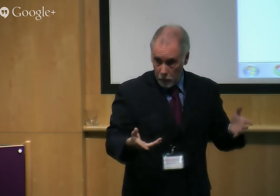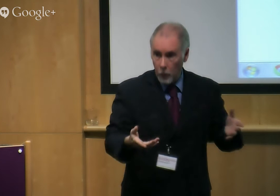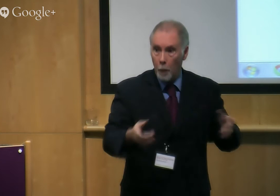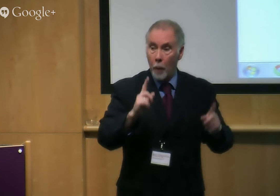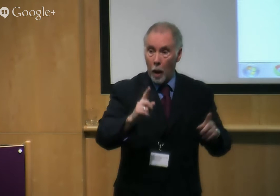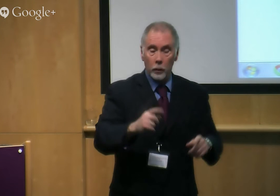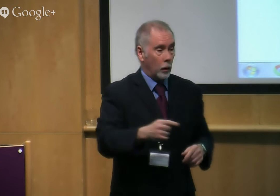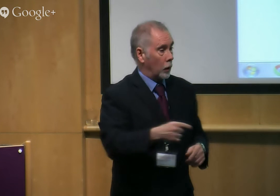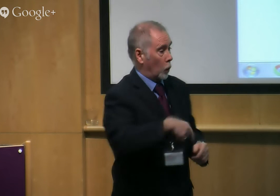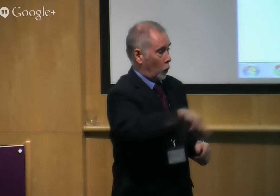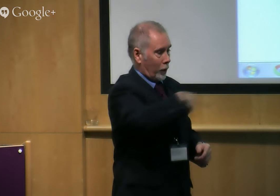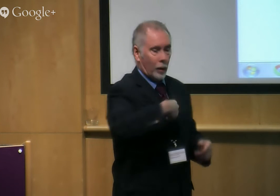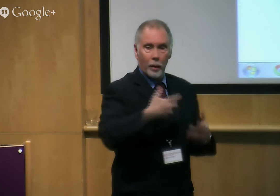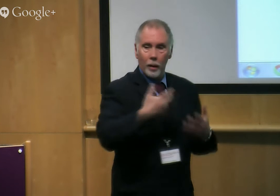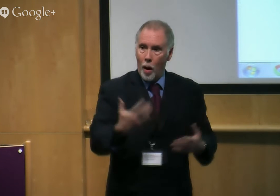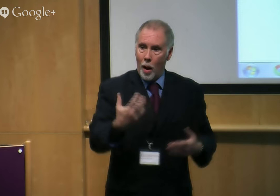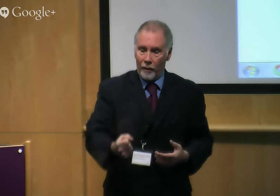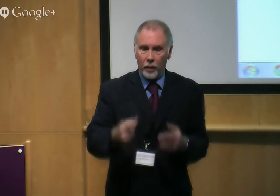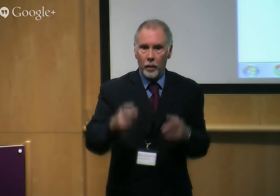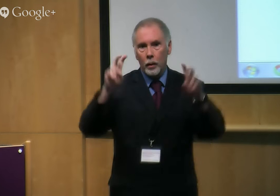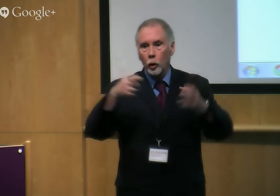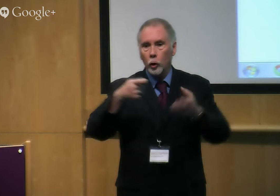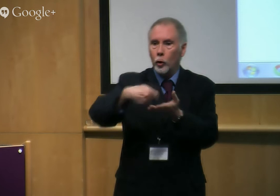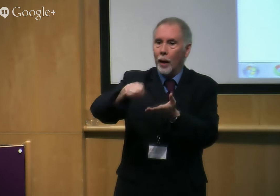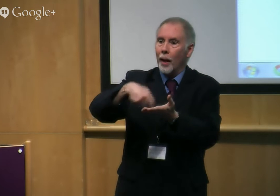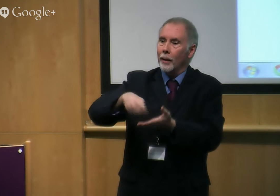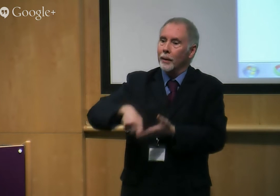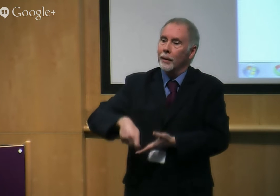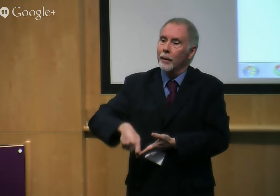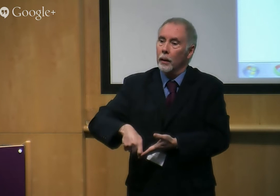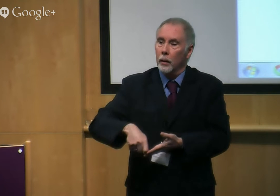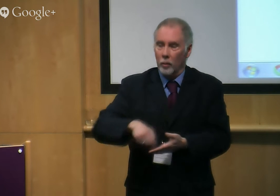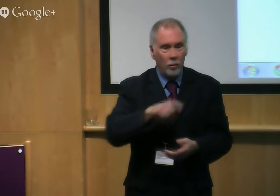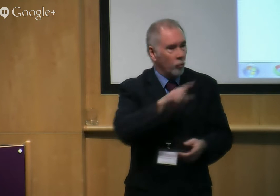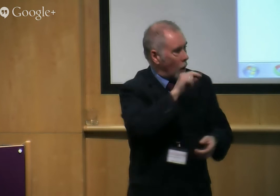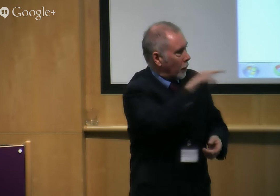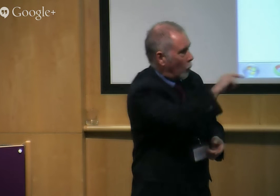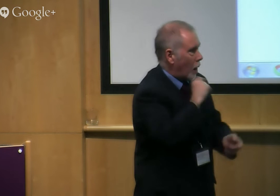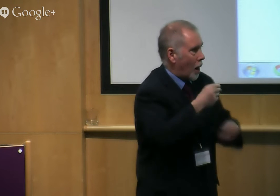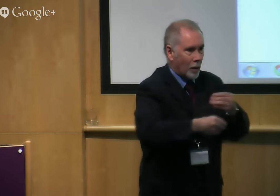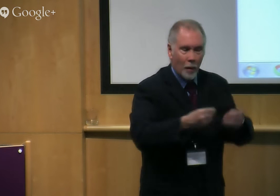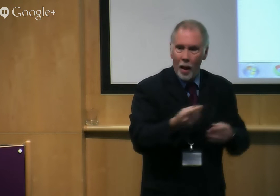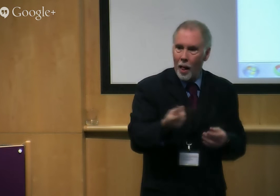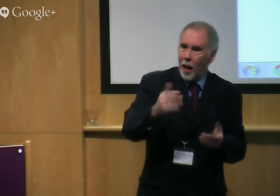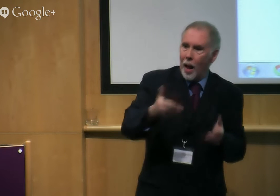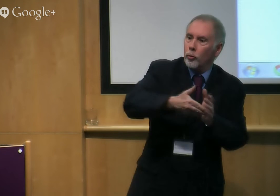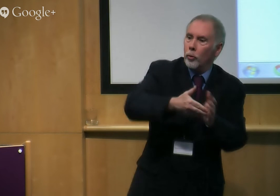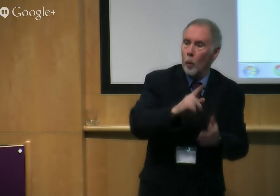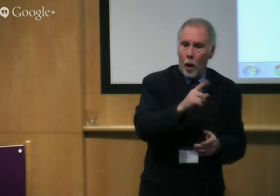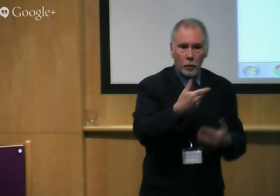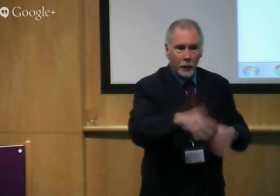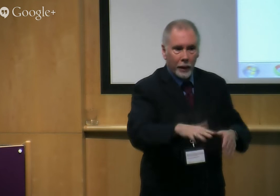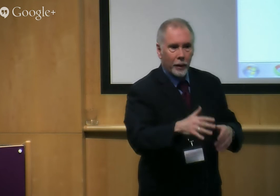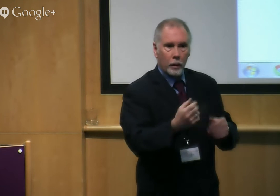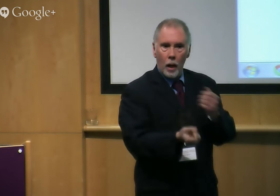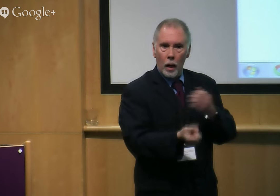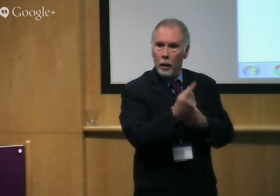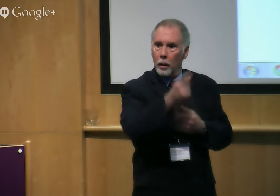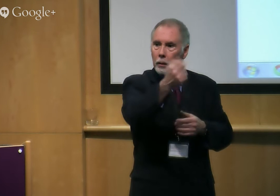so many different departments. We have a checklist, which Robin, I know, will be explaining when he delivers